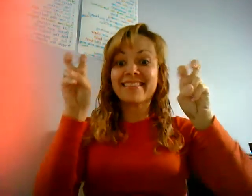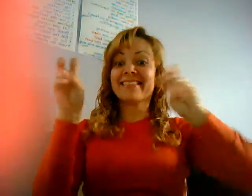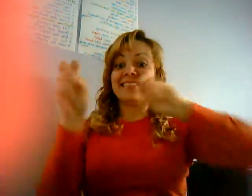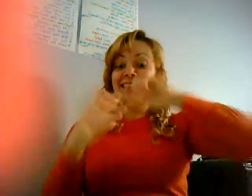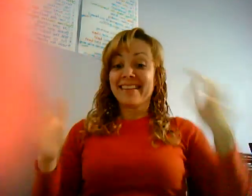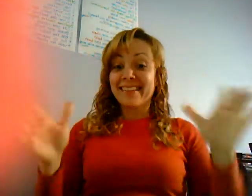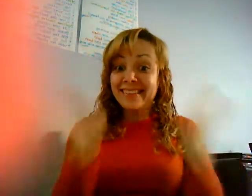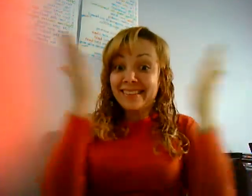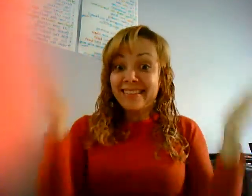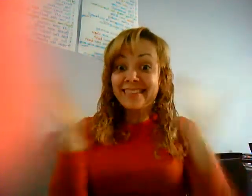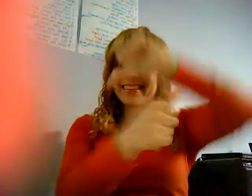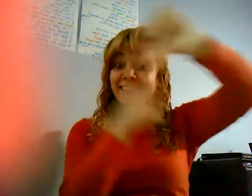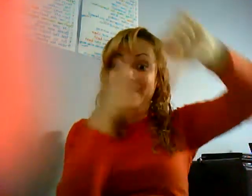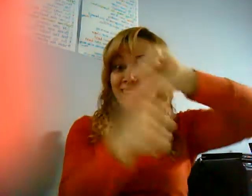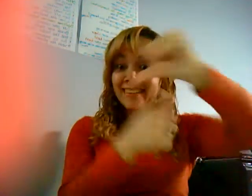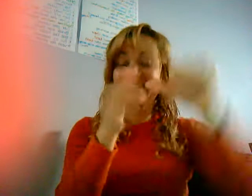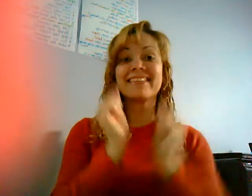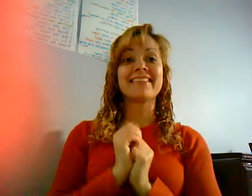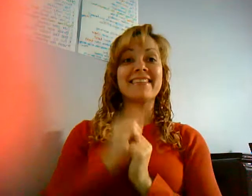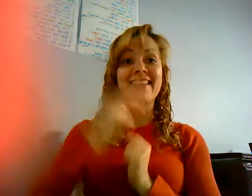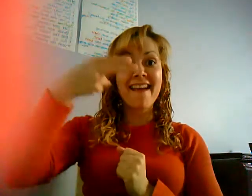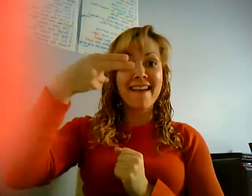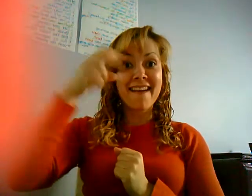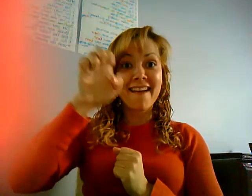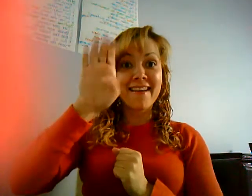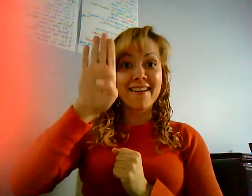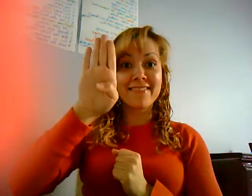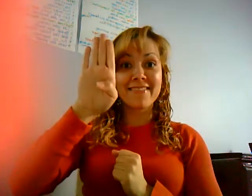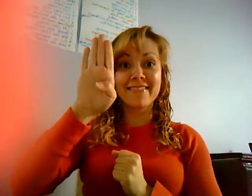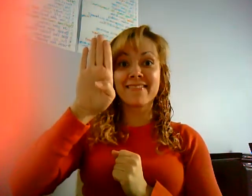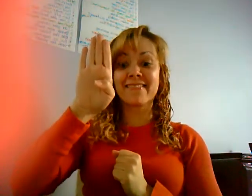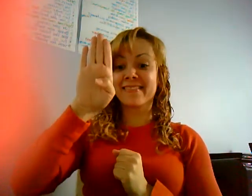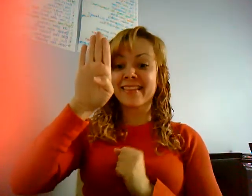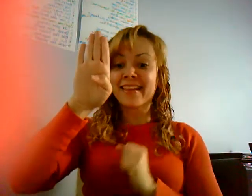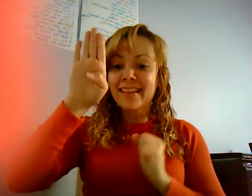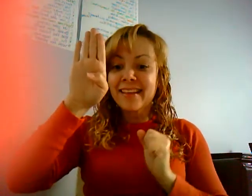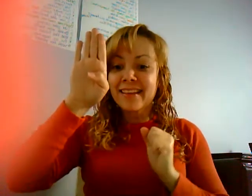The title of this lesson is Encouraging One Another. Hebrews 10,